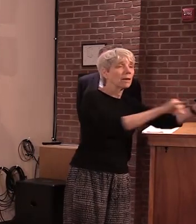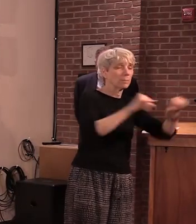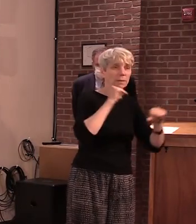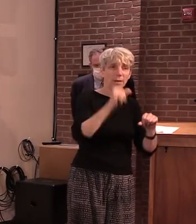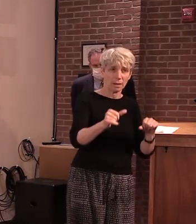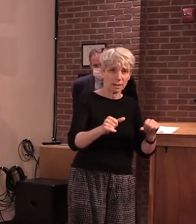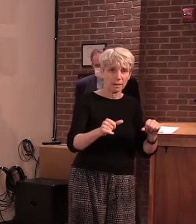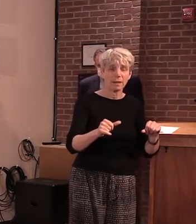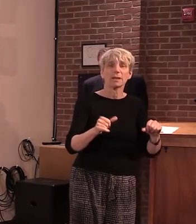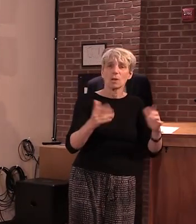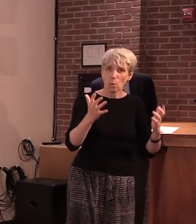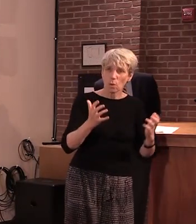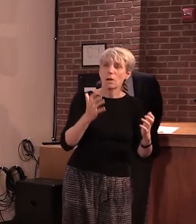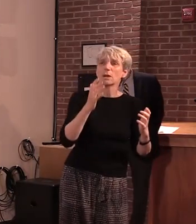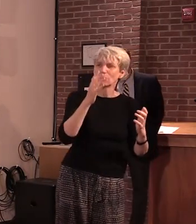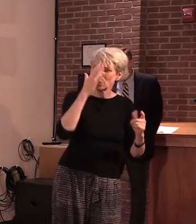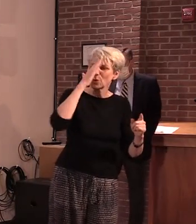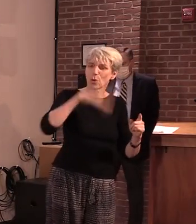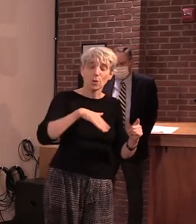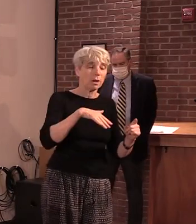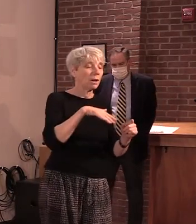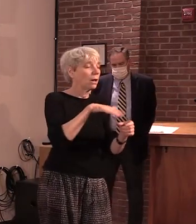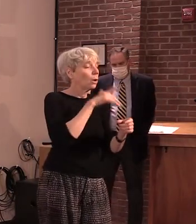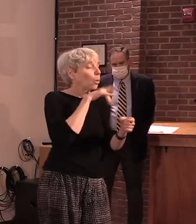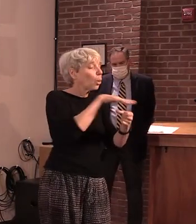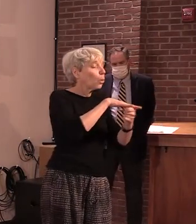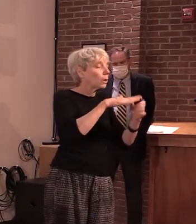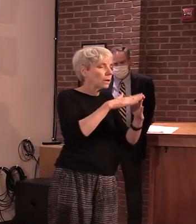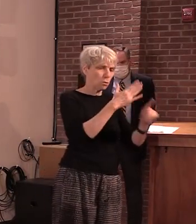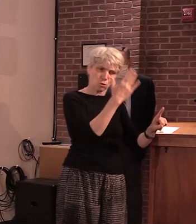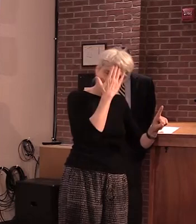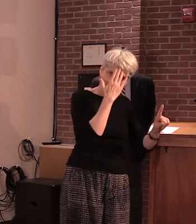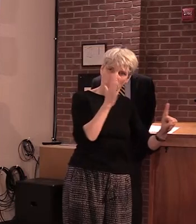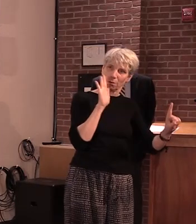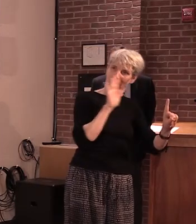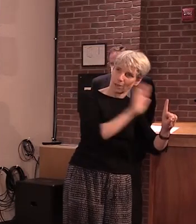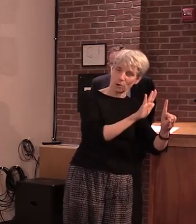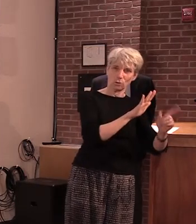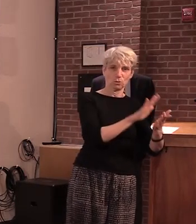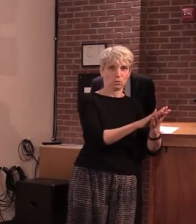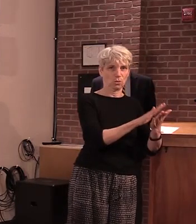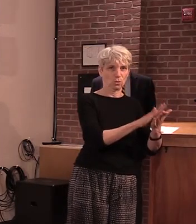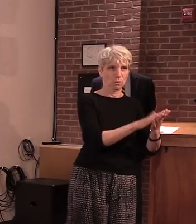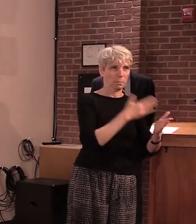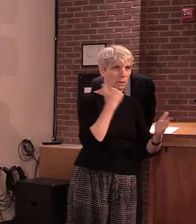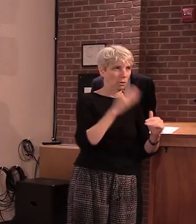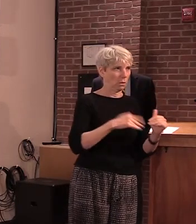the districts understand their schools better than we would on a state level seemed to be the